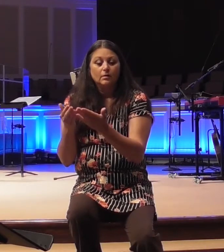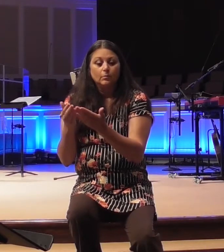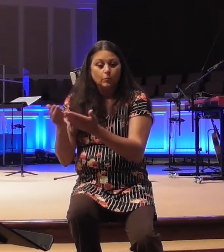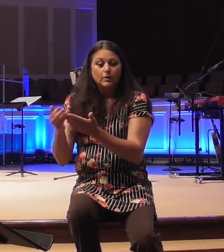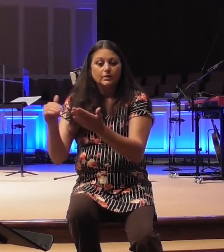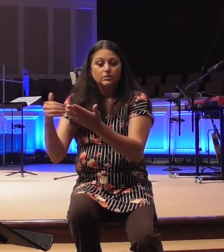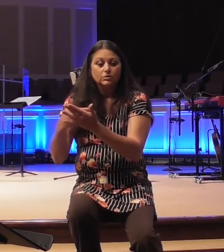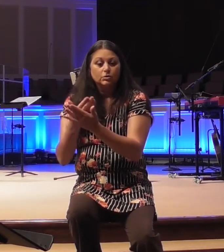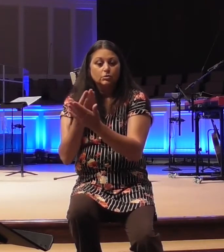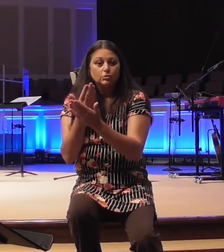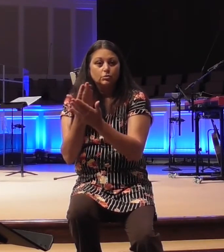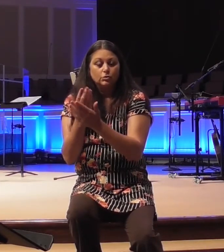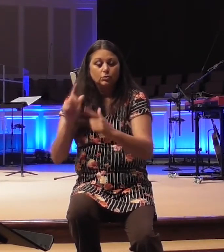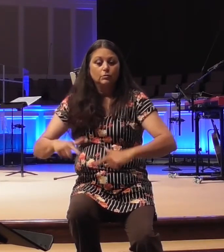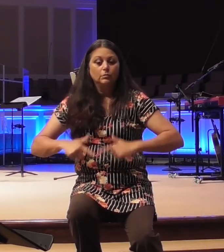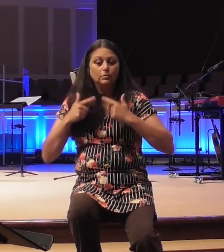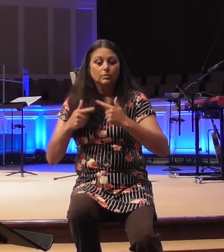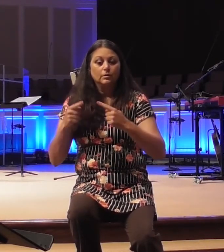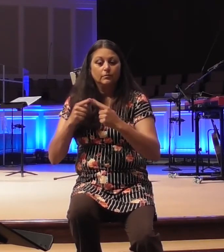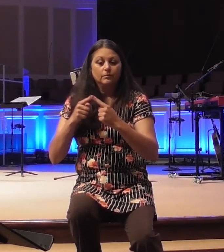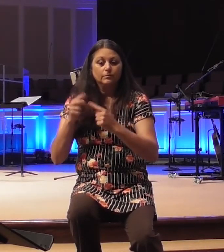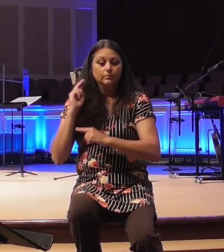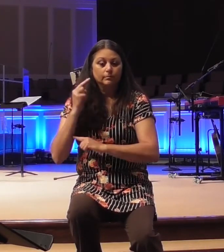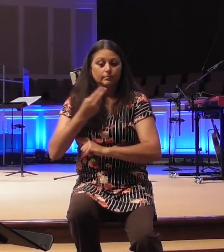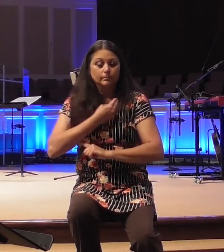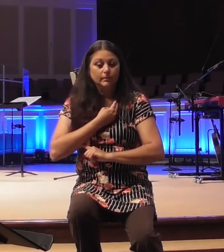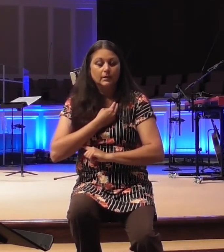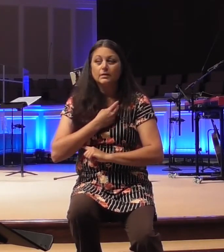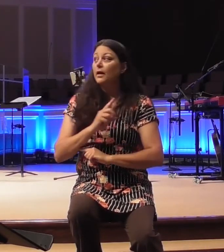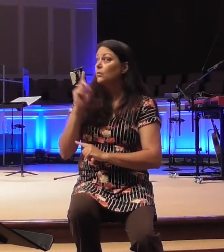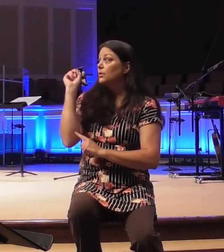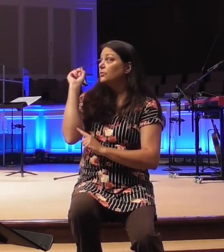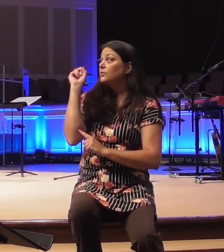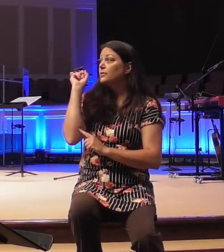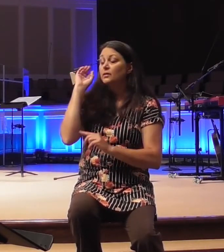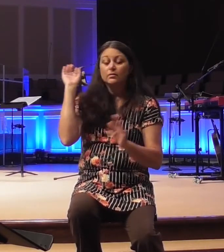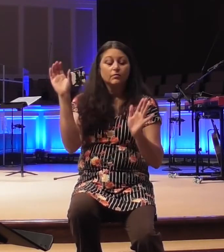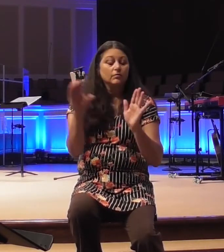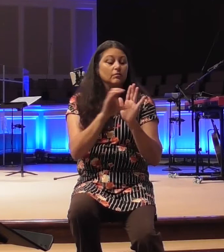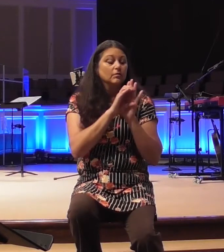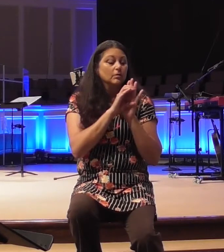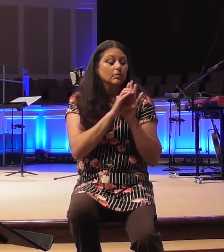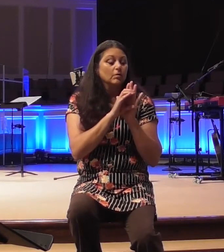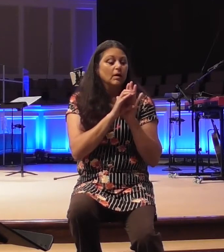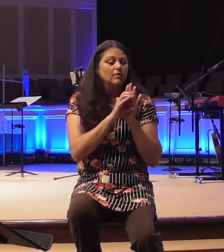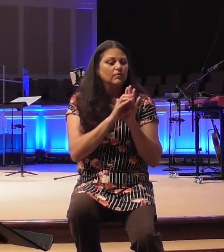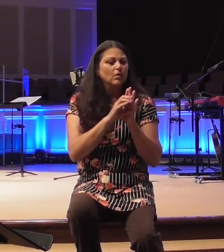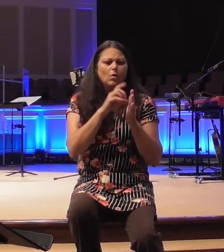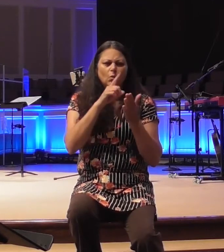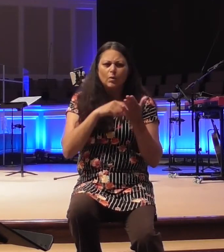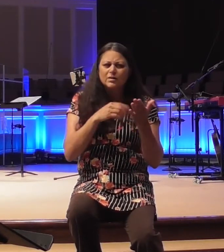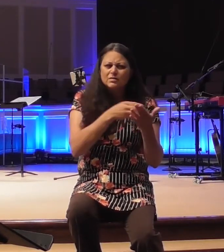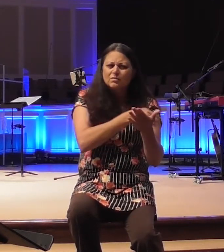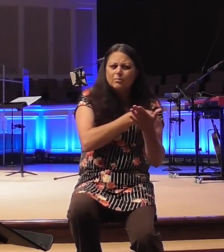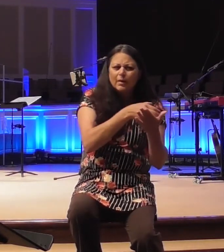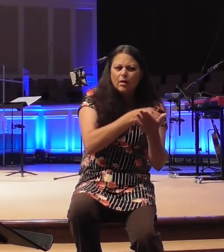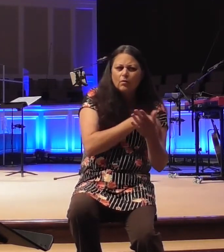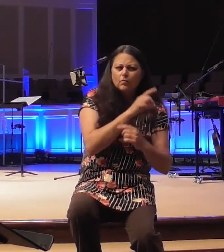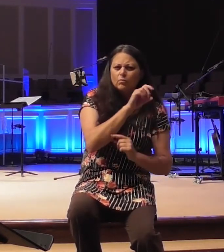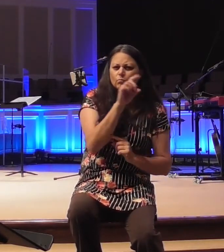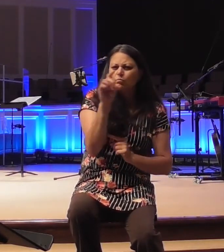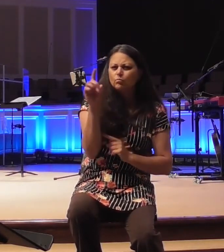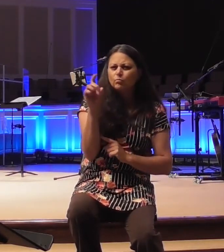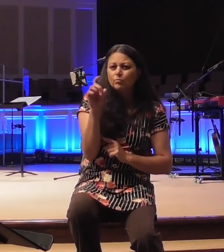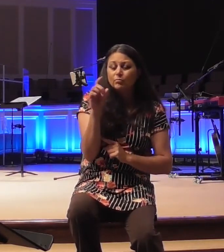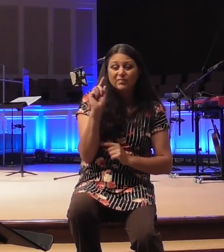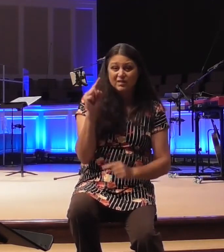beyond. Why are those men there in that photograph? What is so powerful about that photograph? It's just